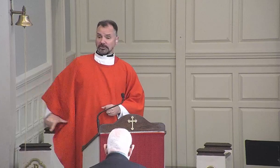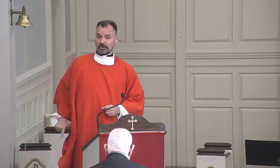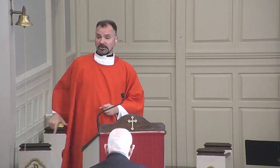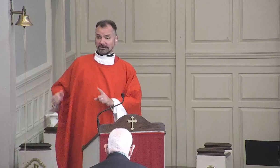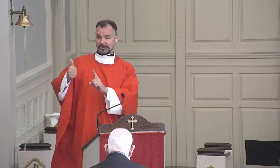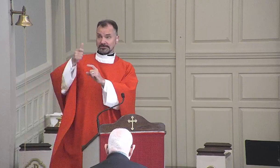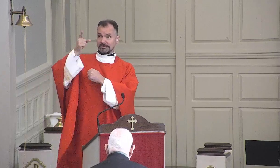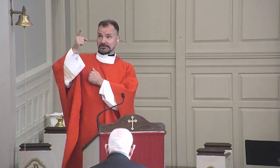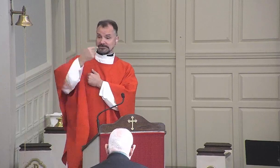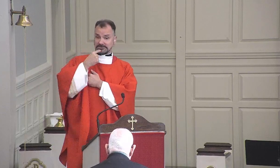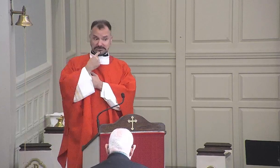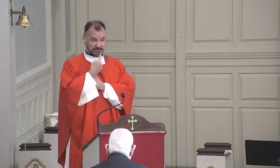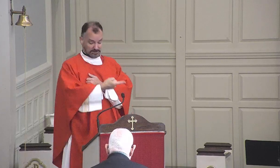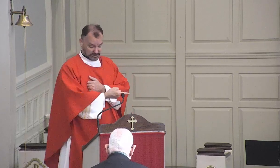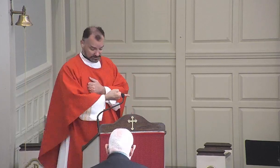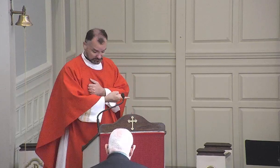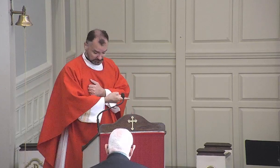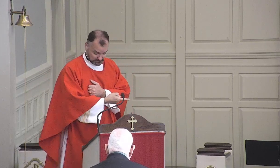The Lord said,